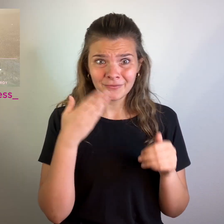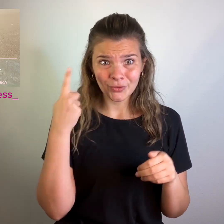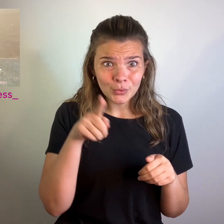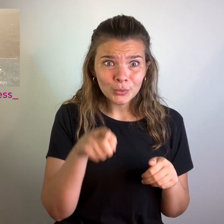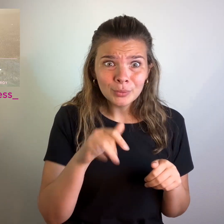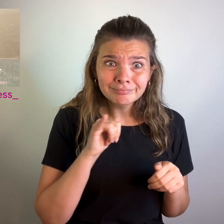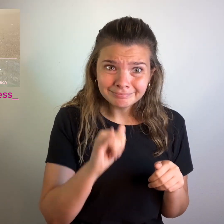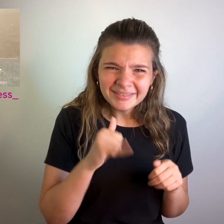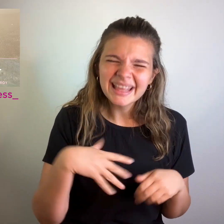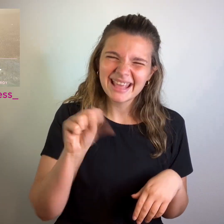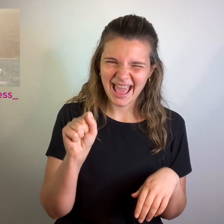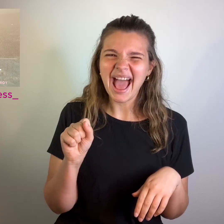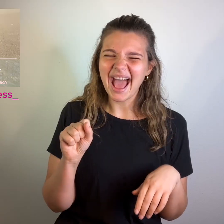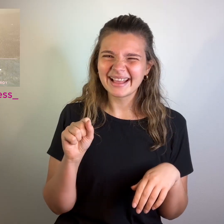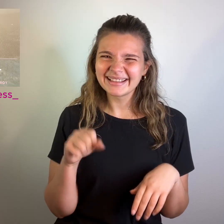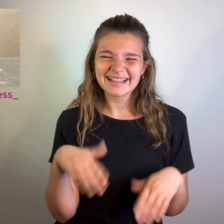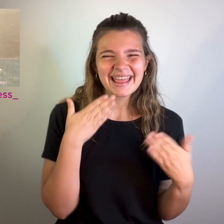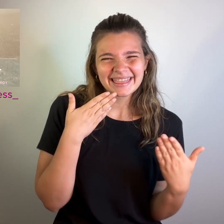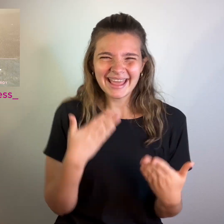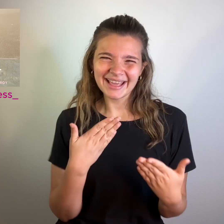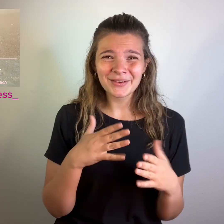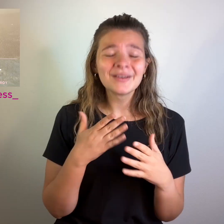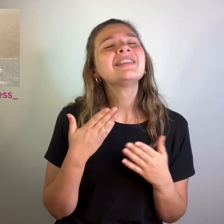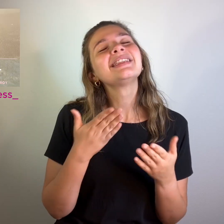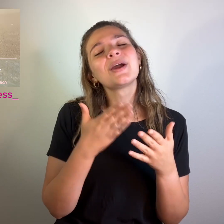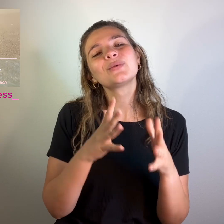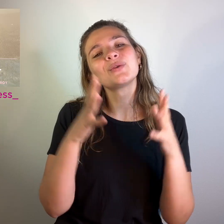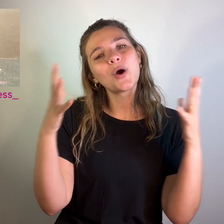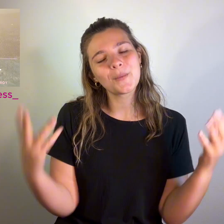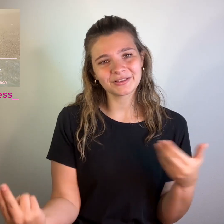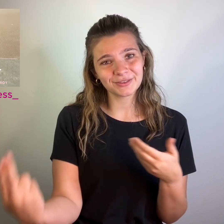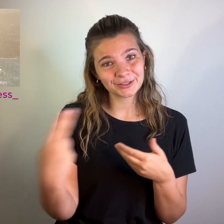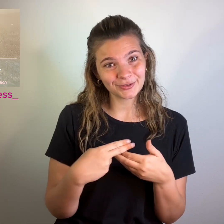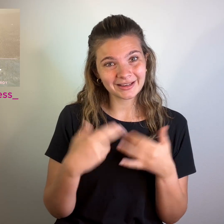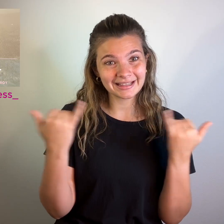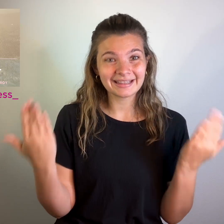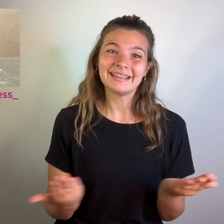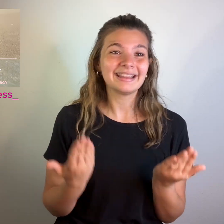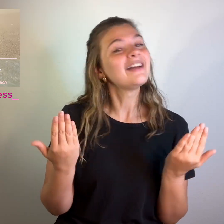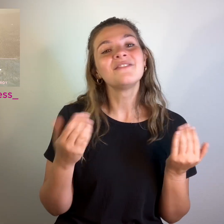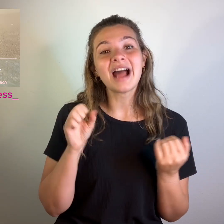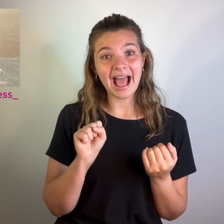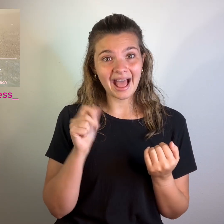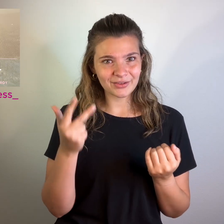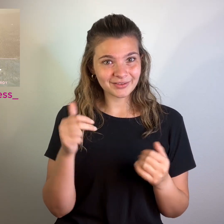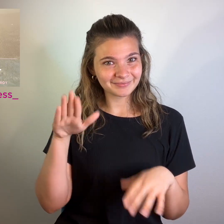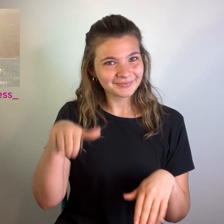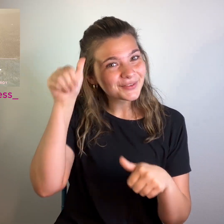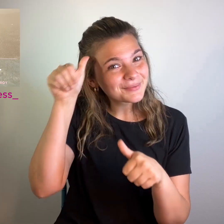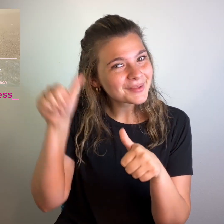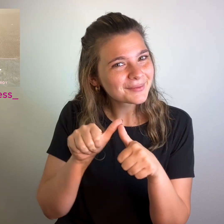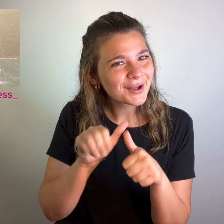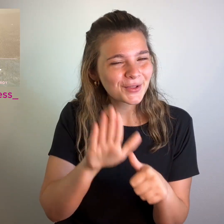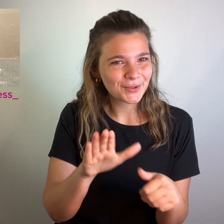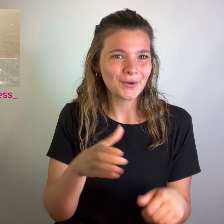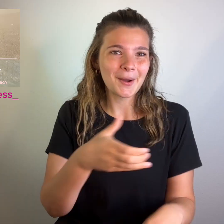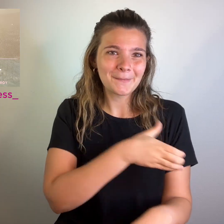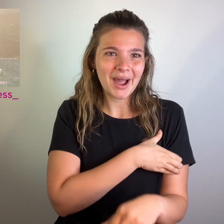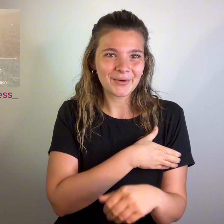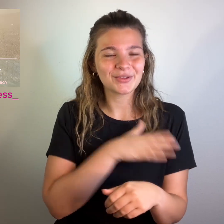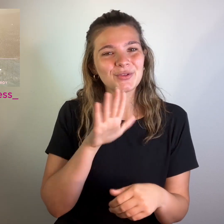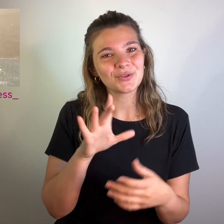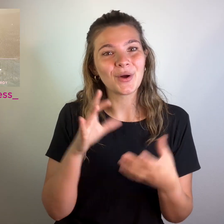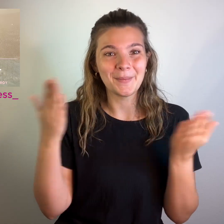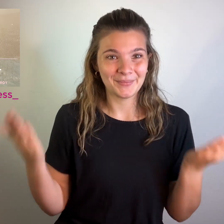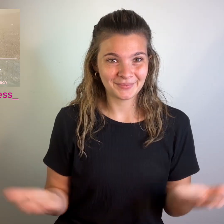love to hear that. So thank you so much for tuning in to Sami's Spiritual Secrets. Remember, your power is in your presence